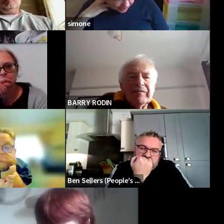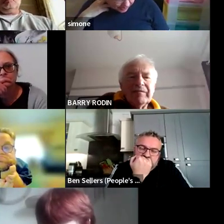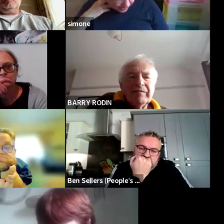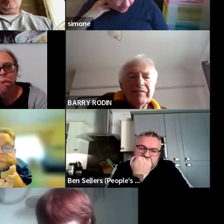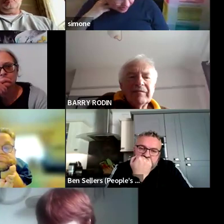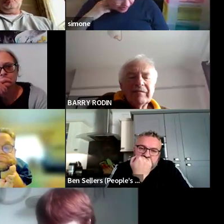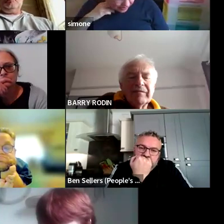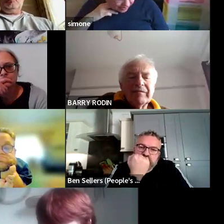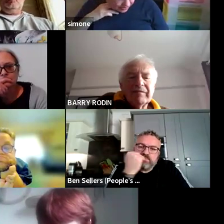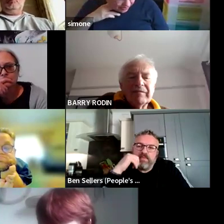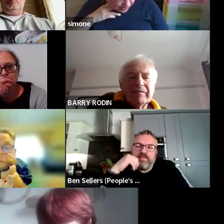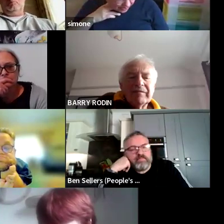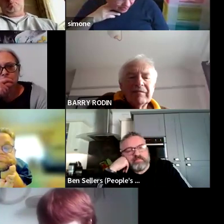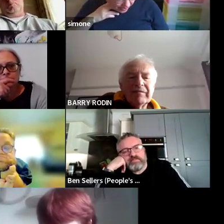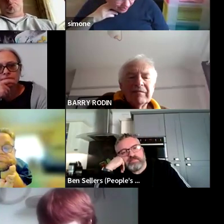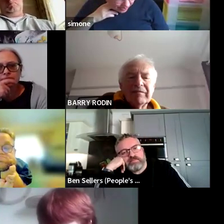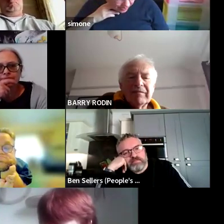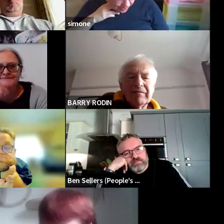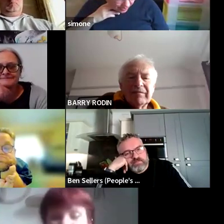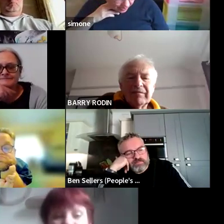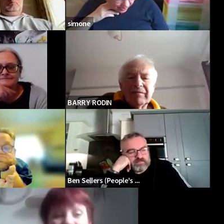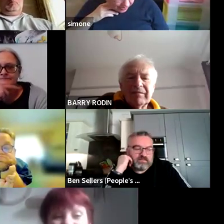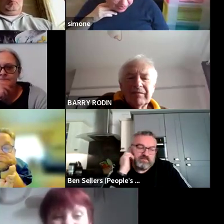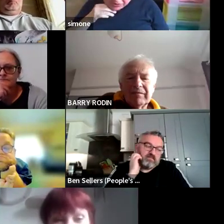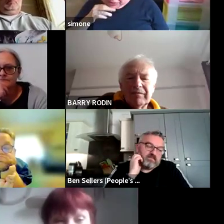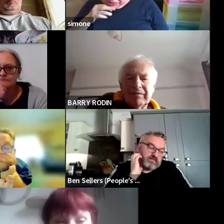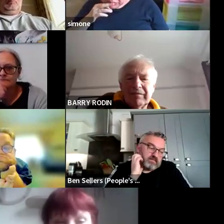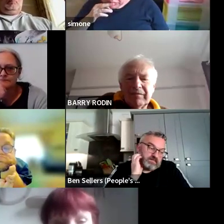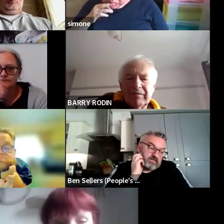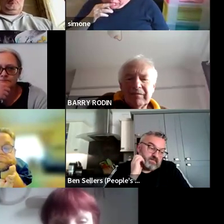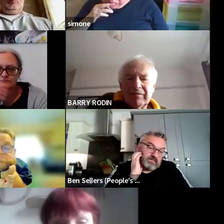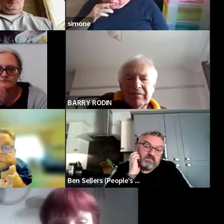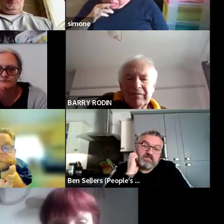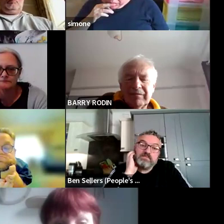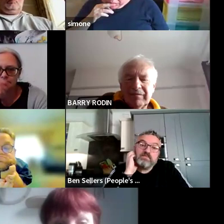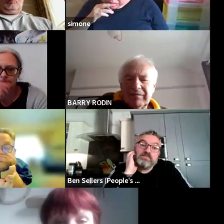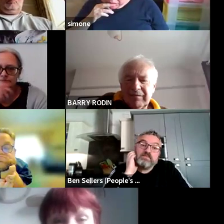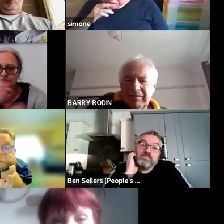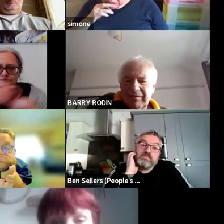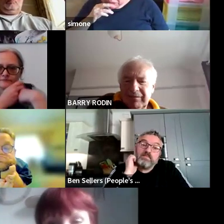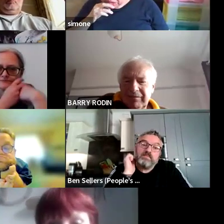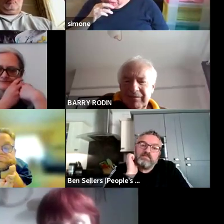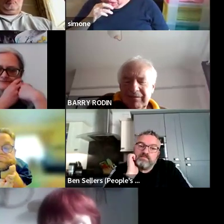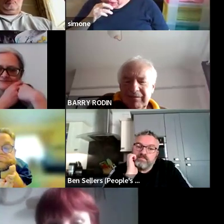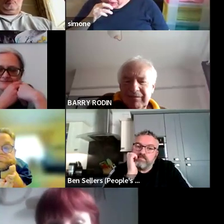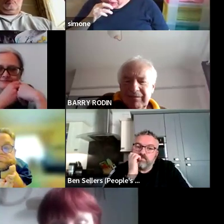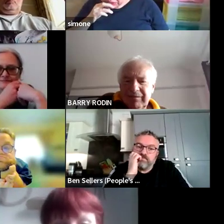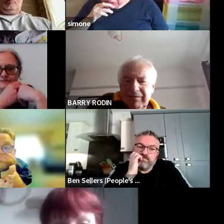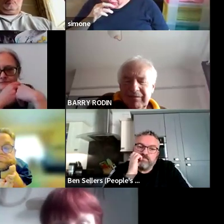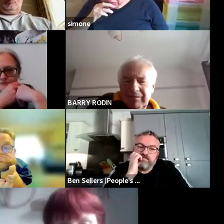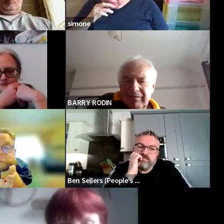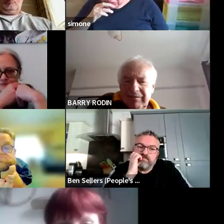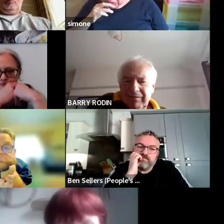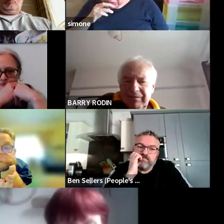floor. So Ellen, I hope you're online. Yep, I'm here, Paula. Brilliant. I'm just